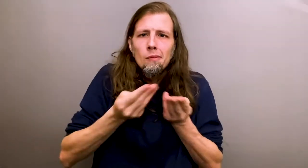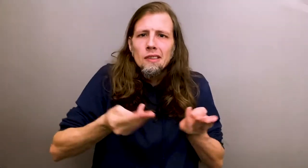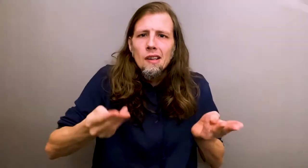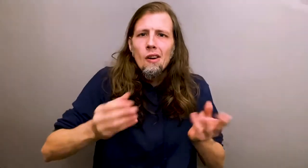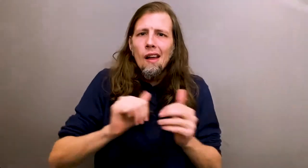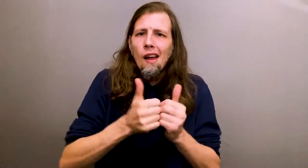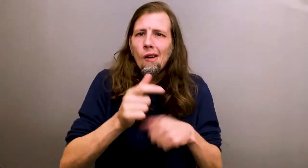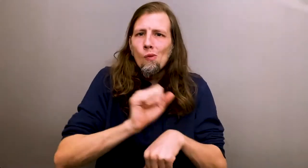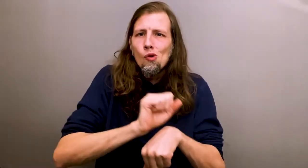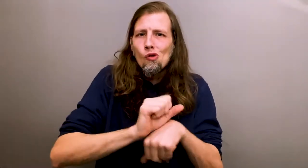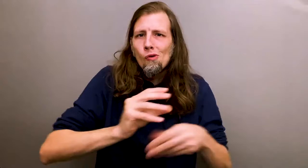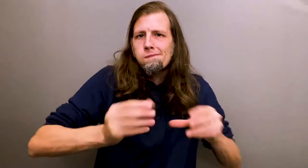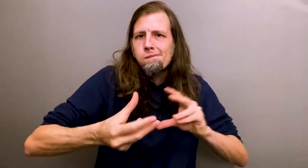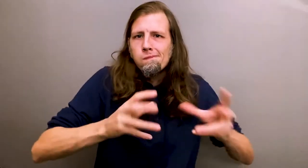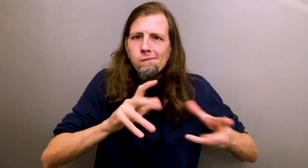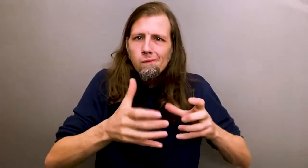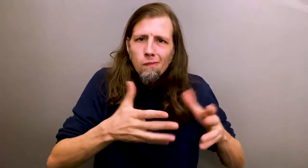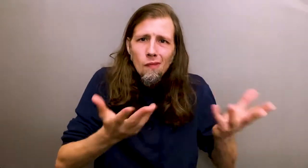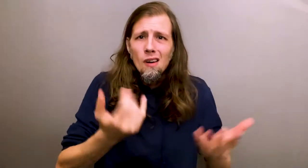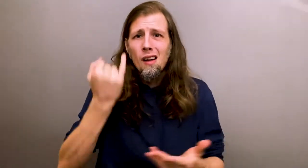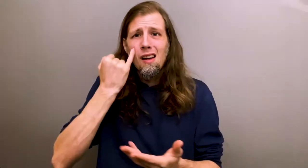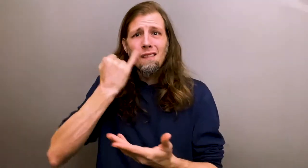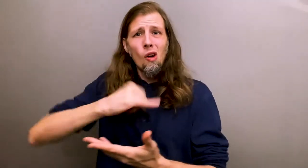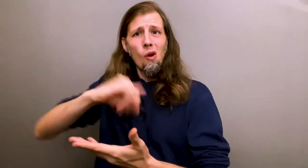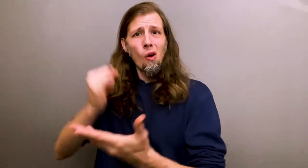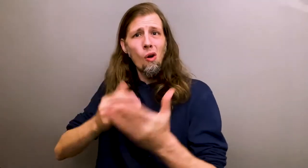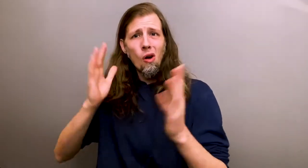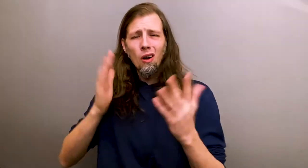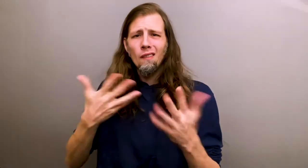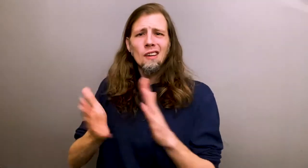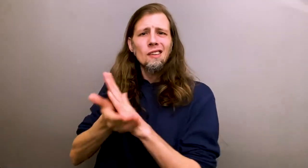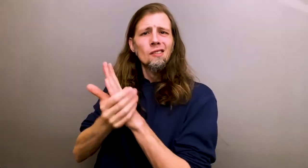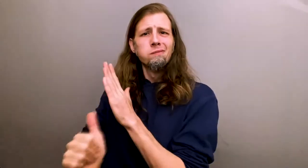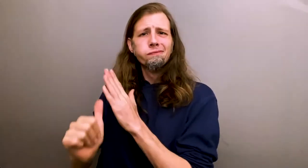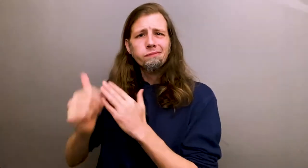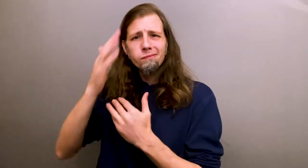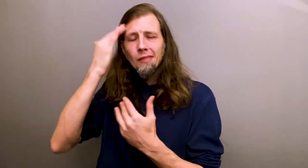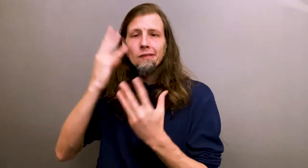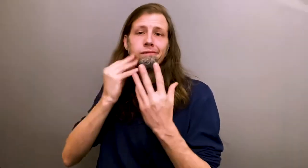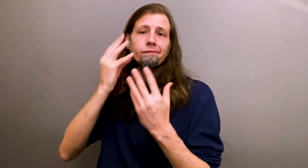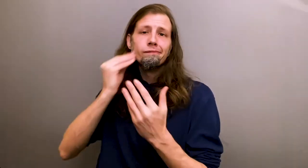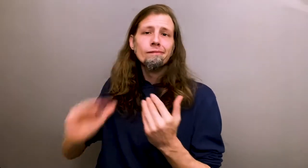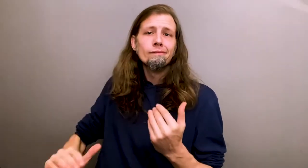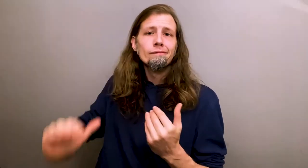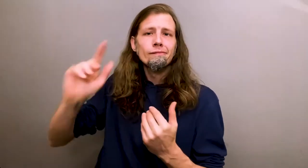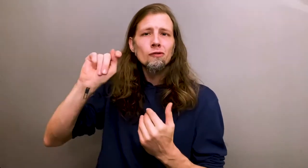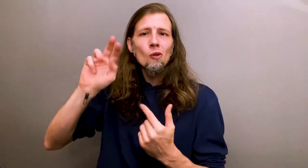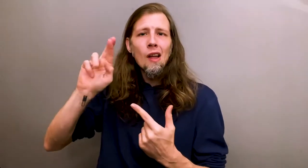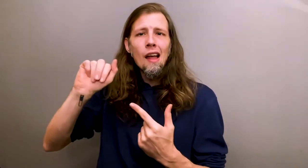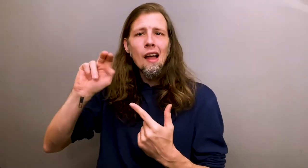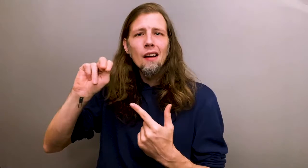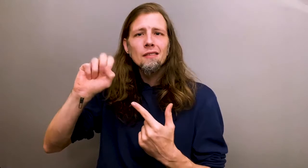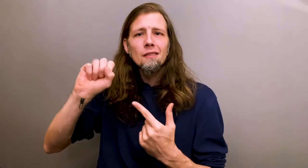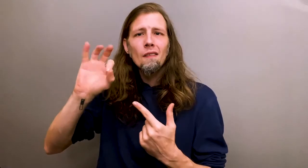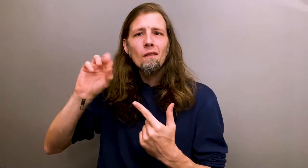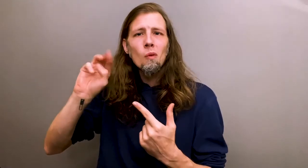need a firm understanding of different materials, including their various orientations. If a child wants to become an artist,